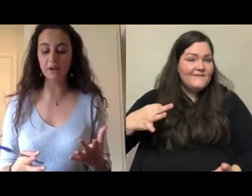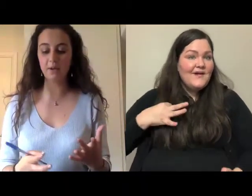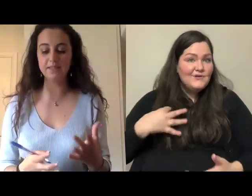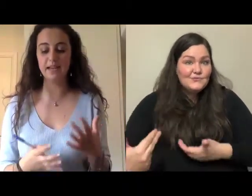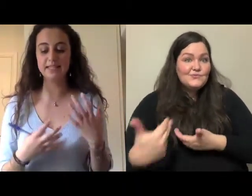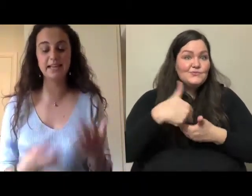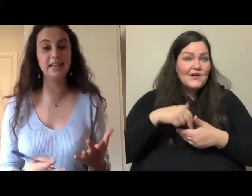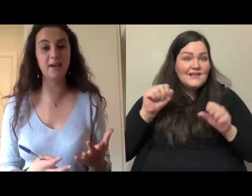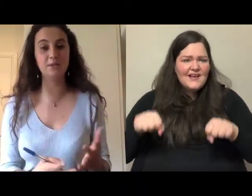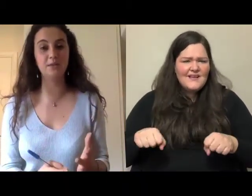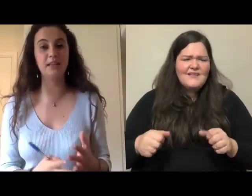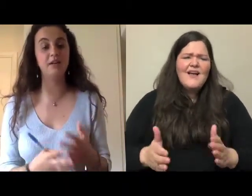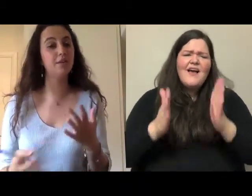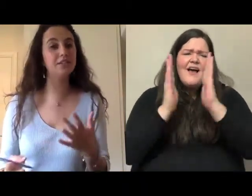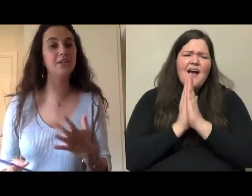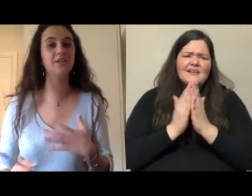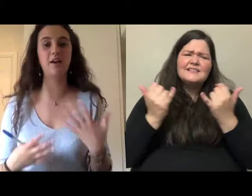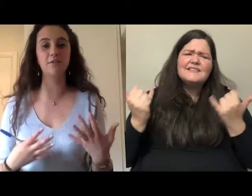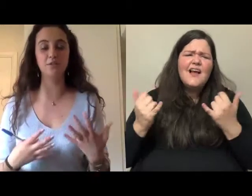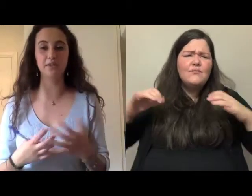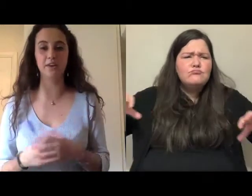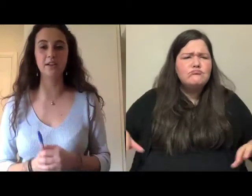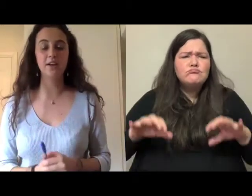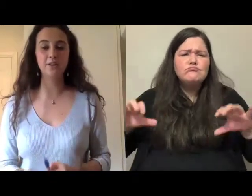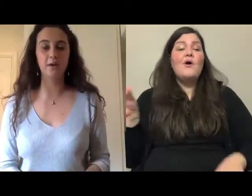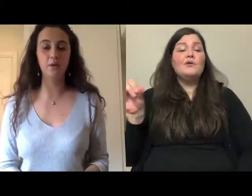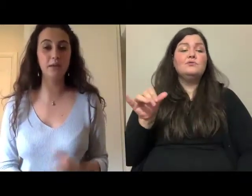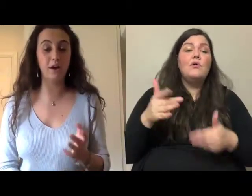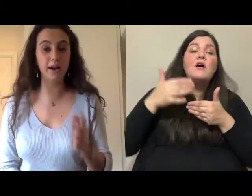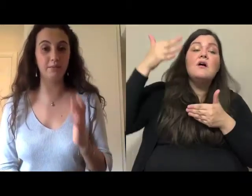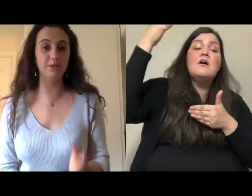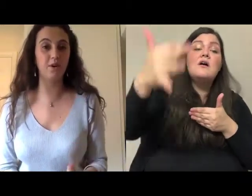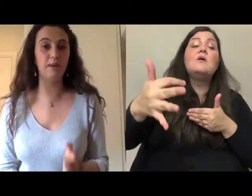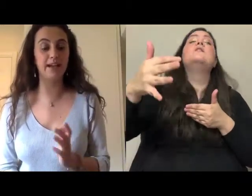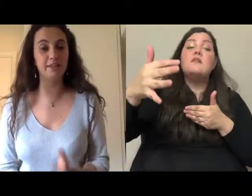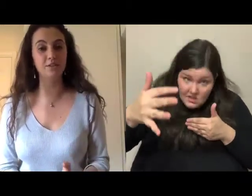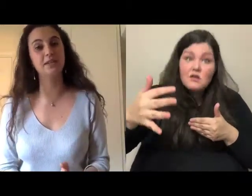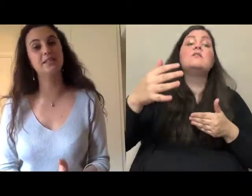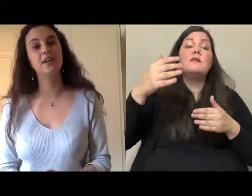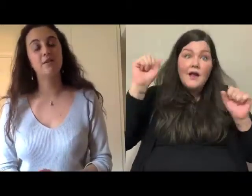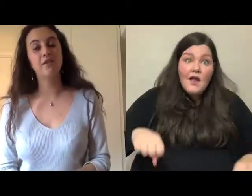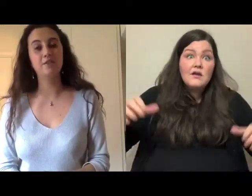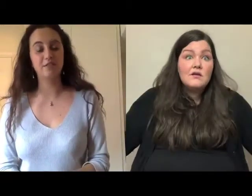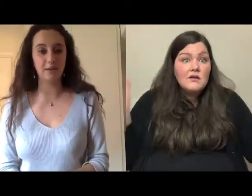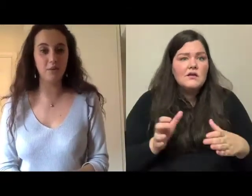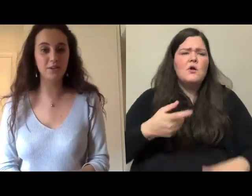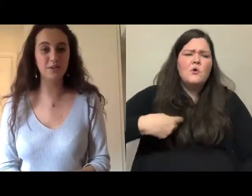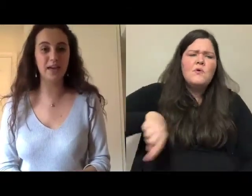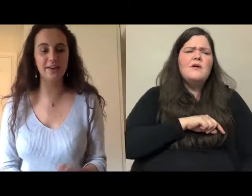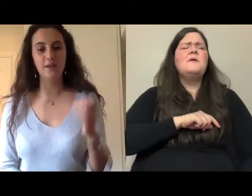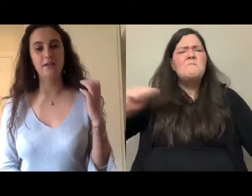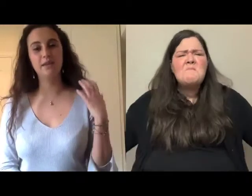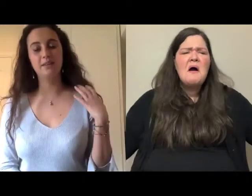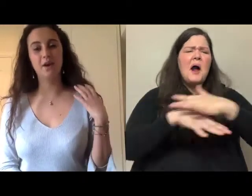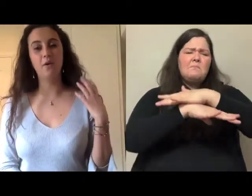going on our website, signing up to be a volunteer, to have news with us, so that when we are able to go back in the streets, for those of us that want to do